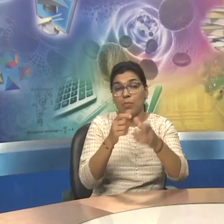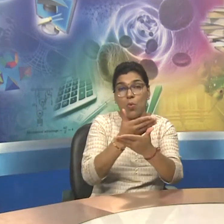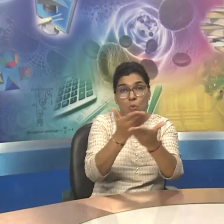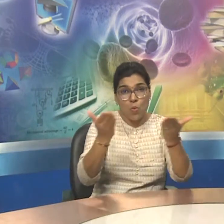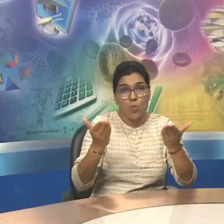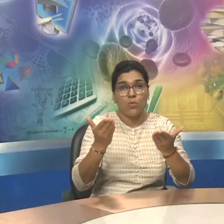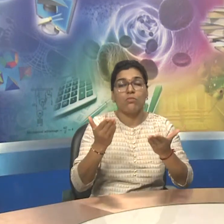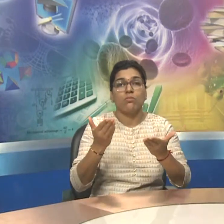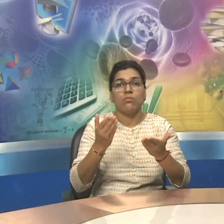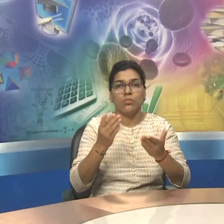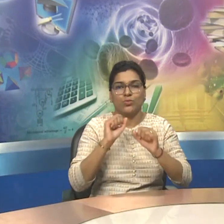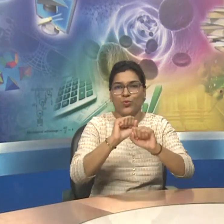So far